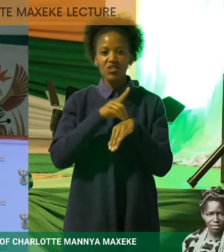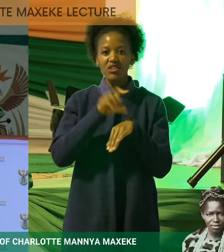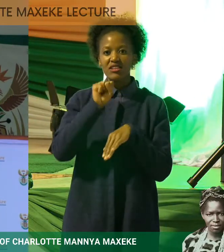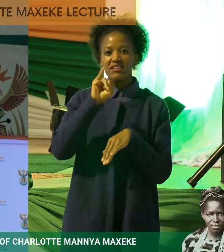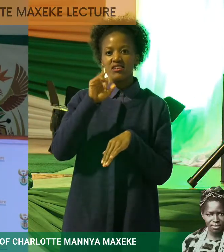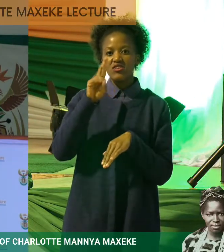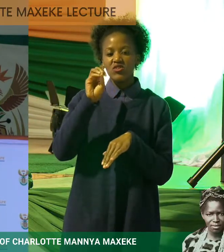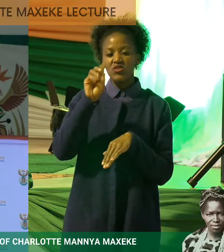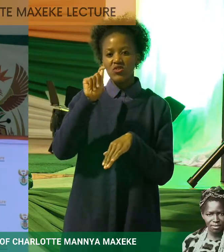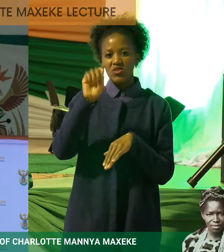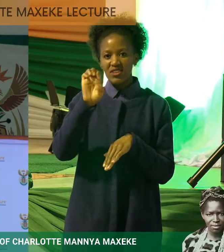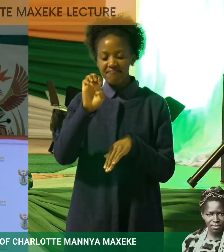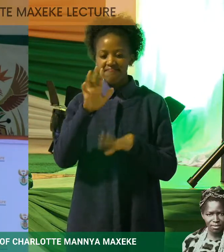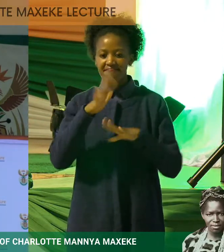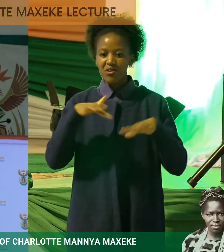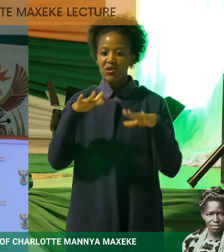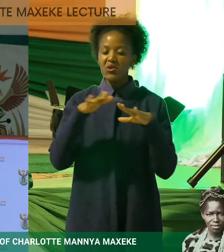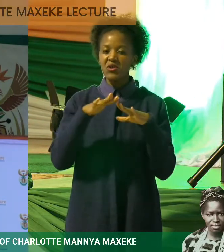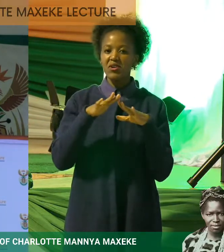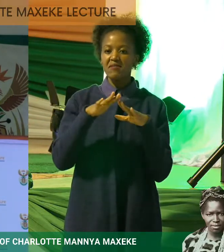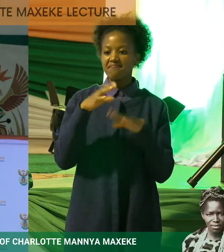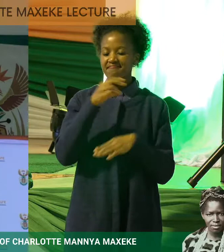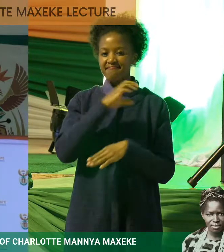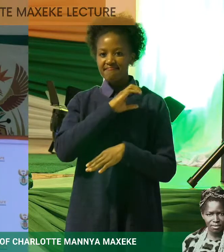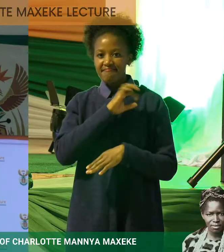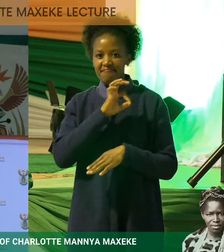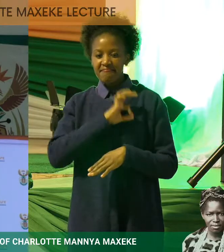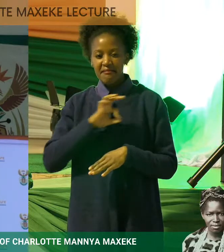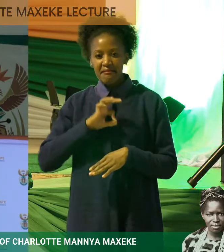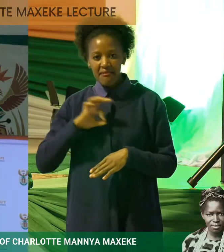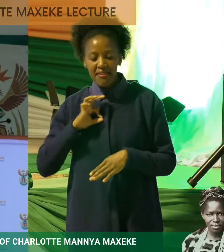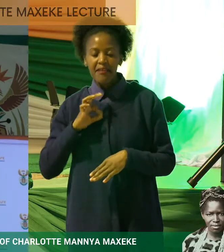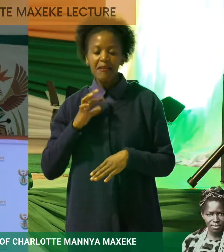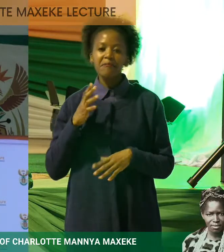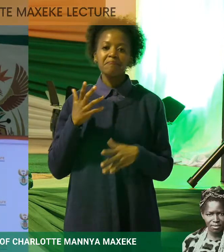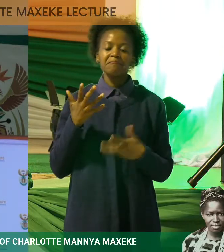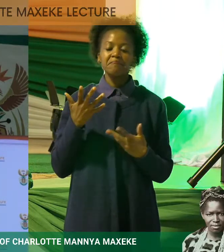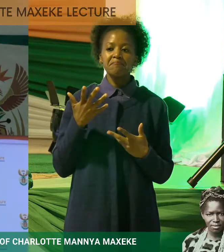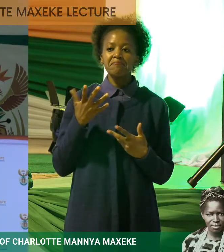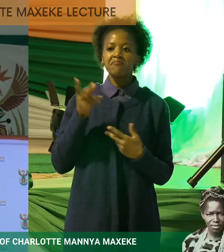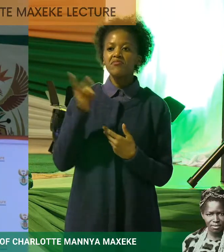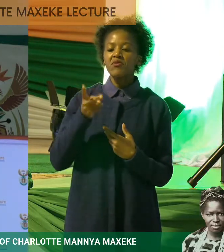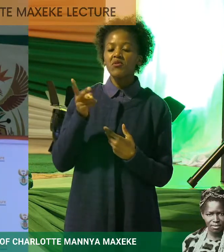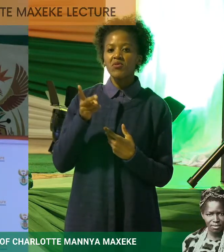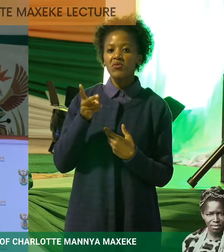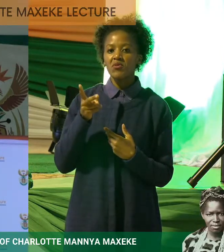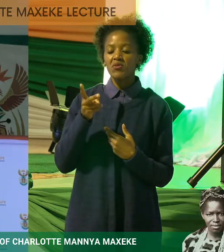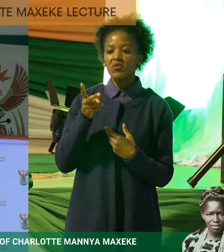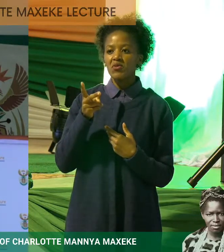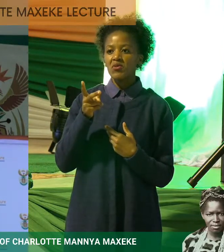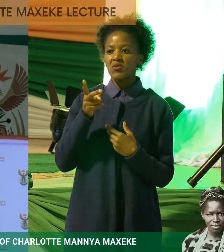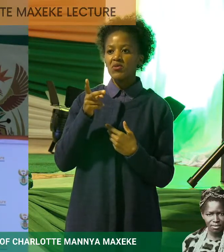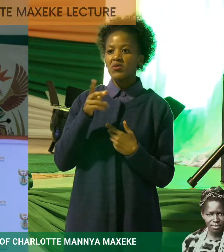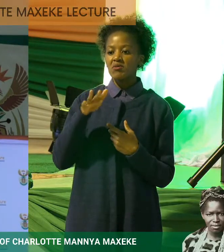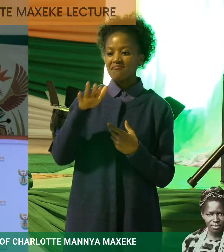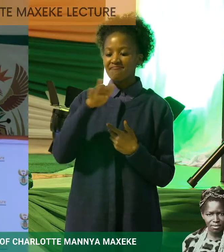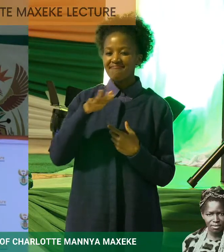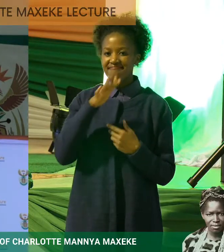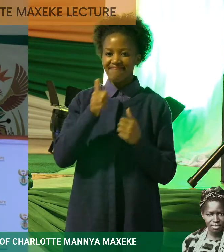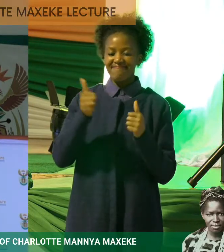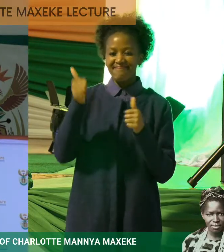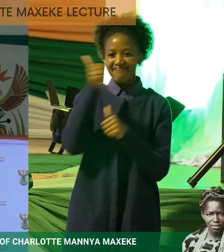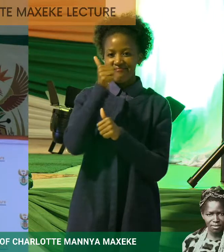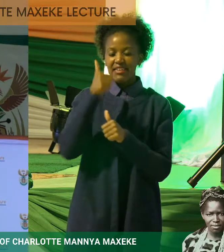the dignitaries, the mayor. And also, of course, abaphathi bendawo.